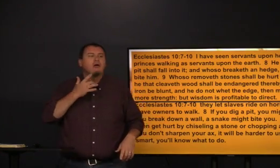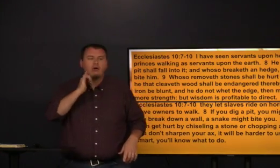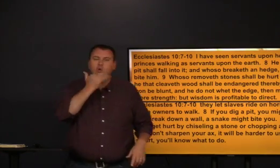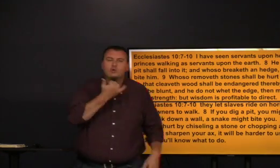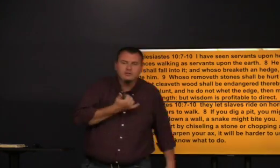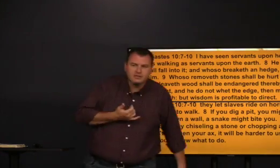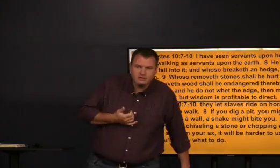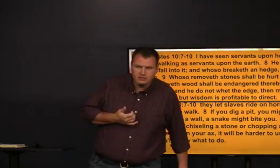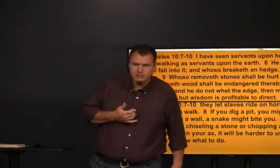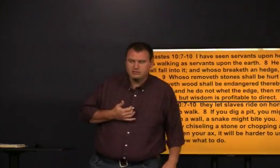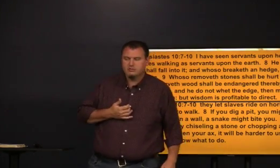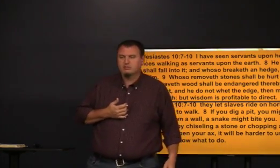Oops.